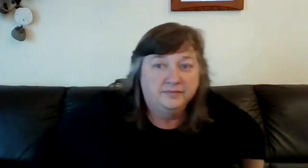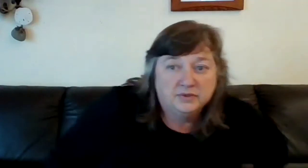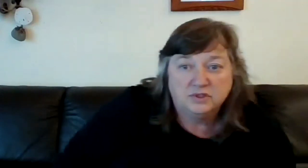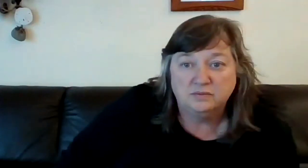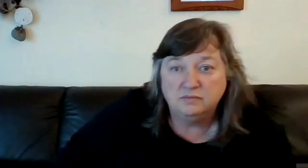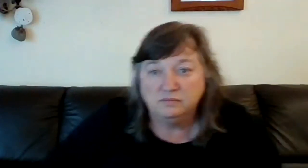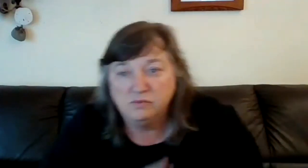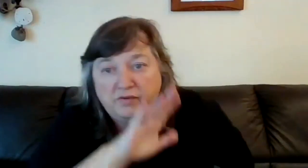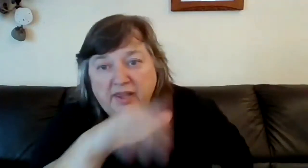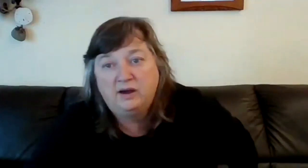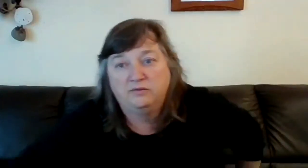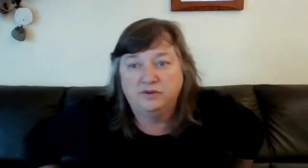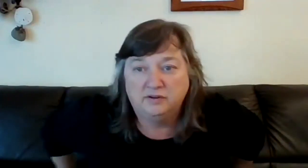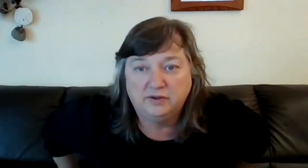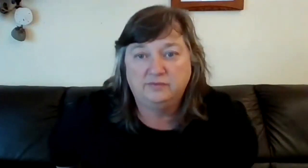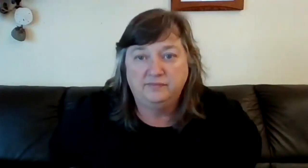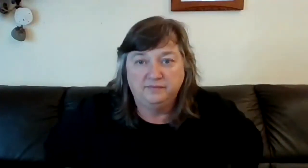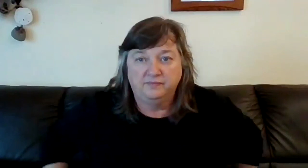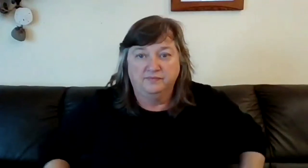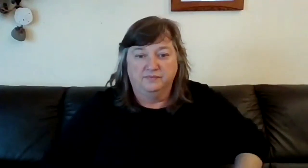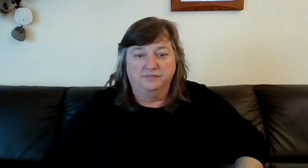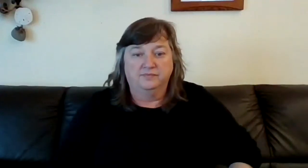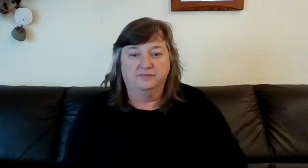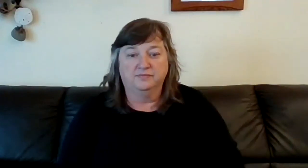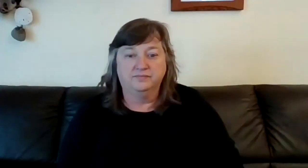So it's moving out in front of you.